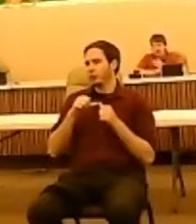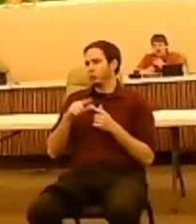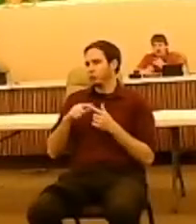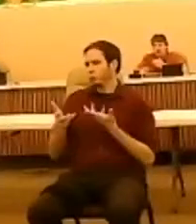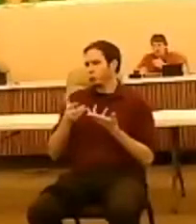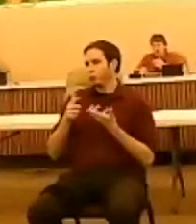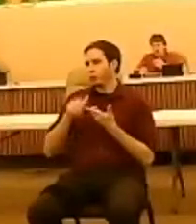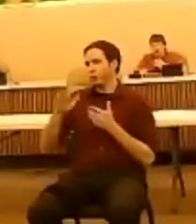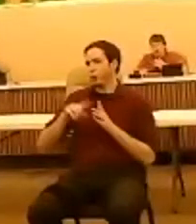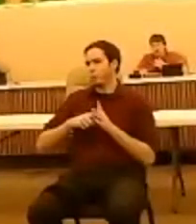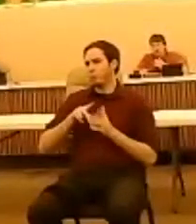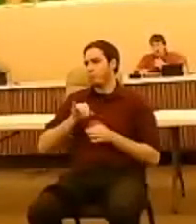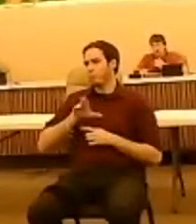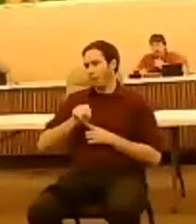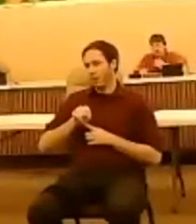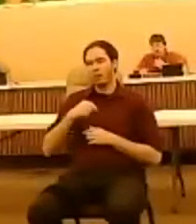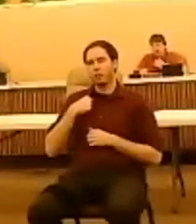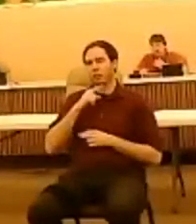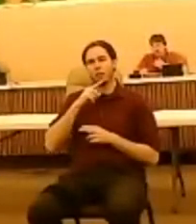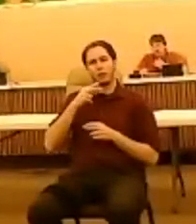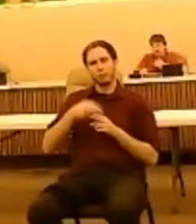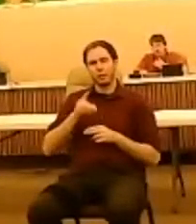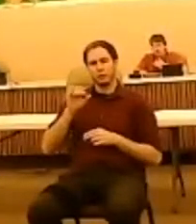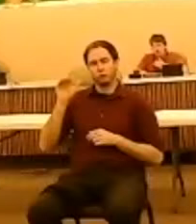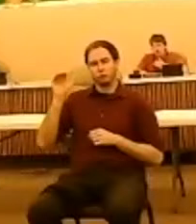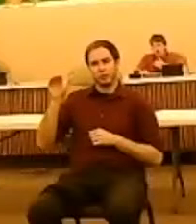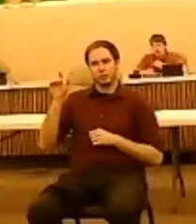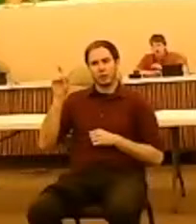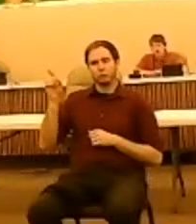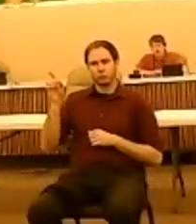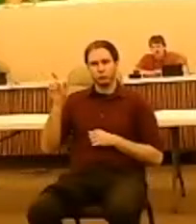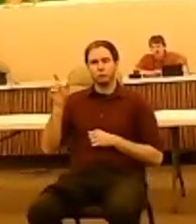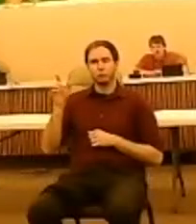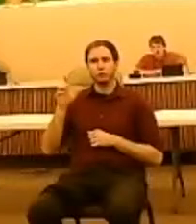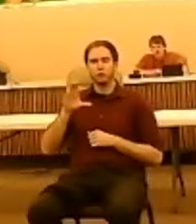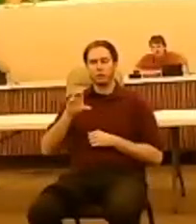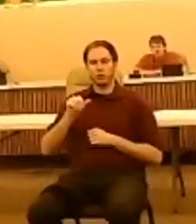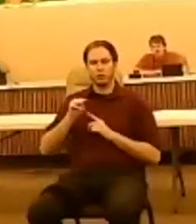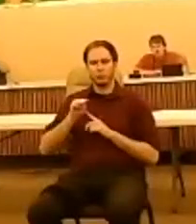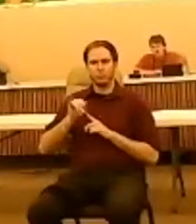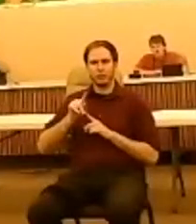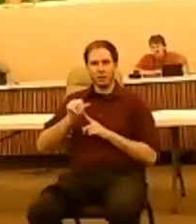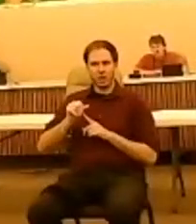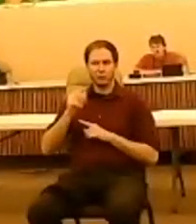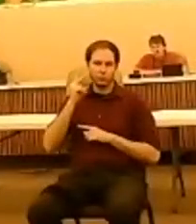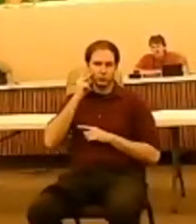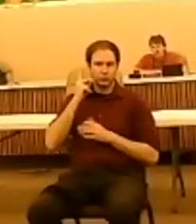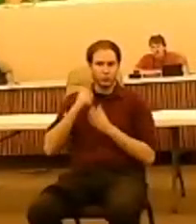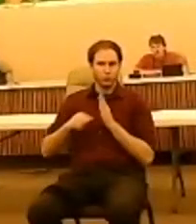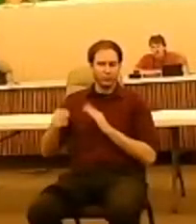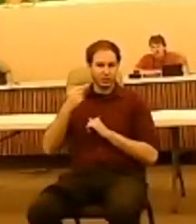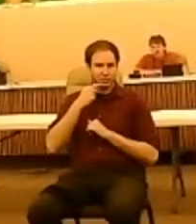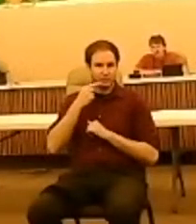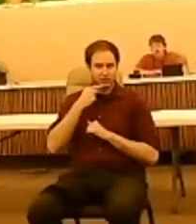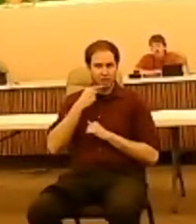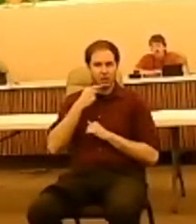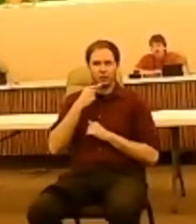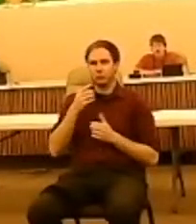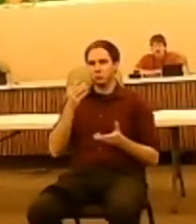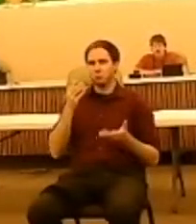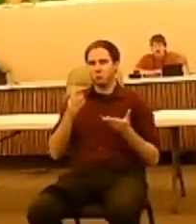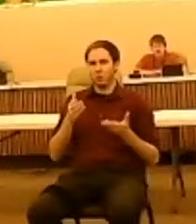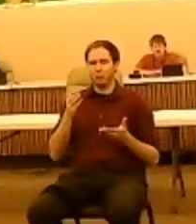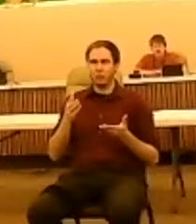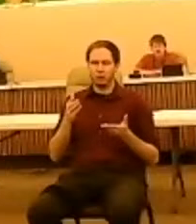on the pilot. As I mentioned, I reached out to Comida. We'll see what they have to say. That would probably